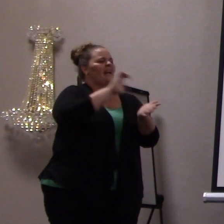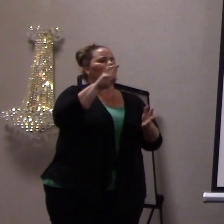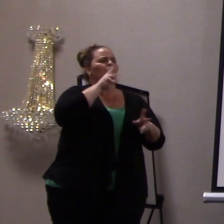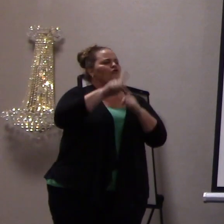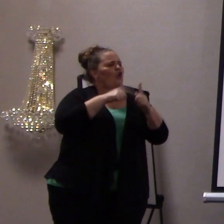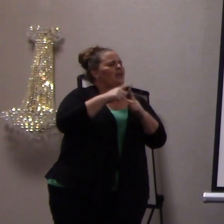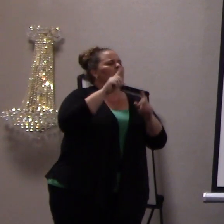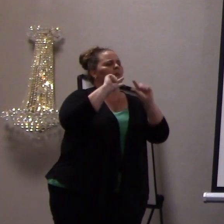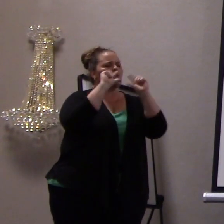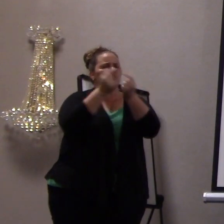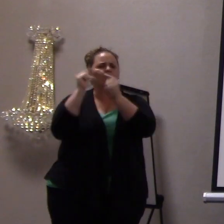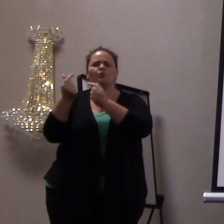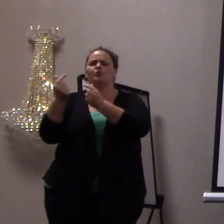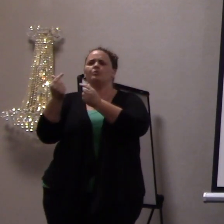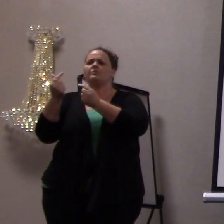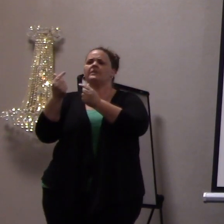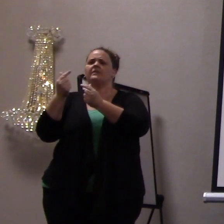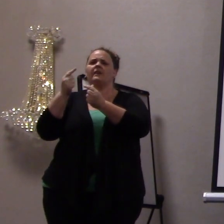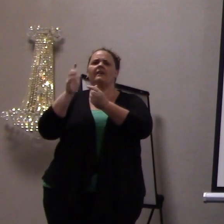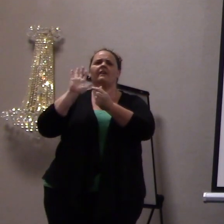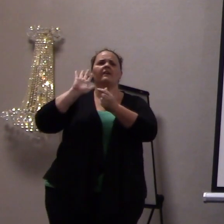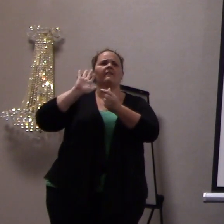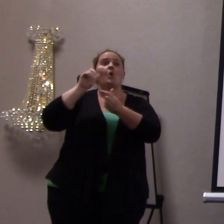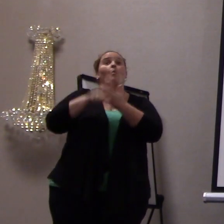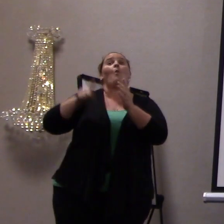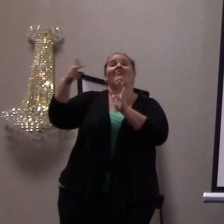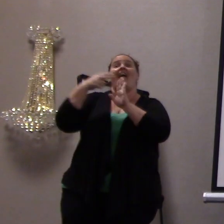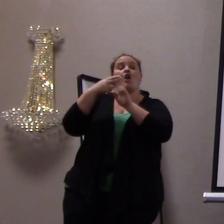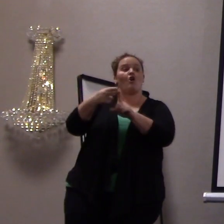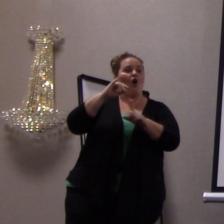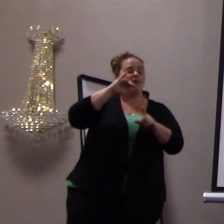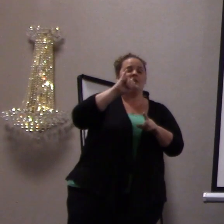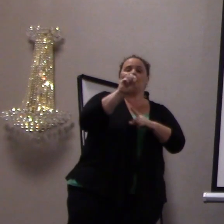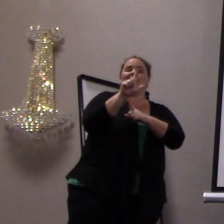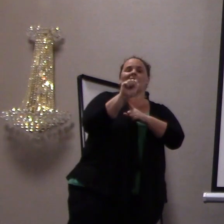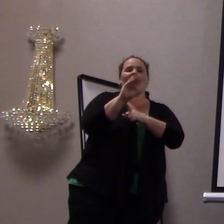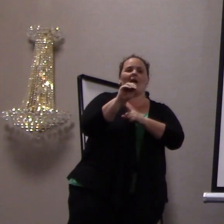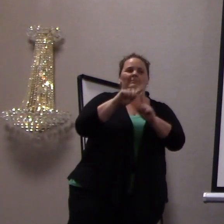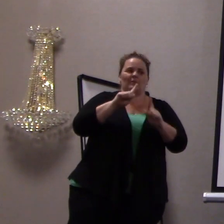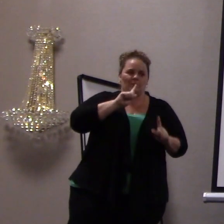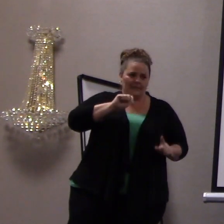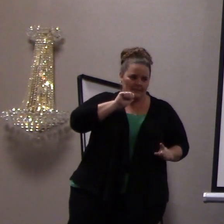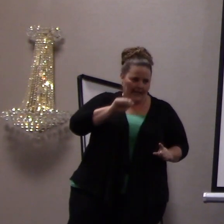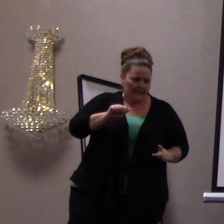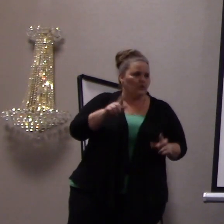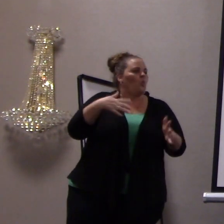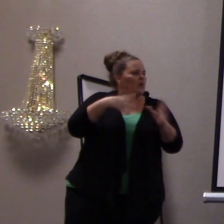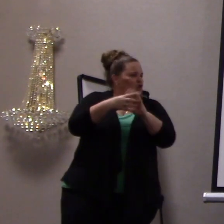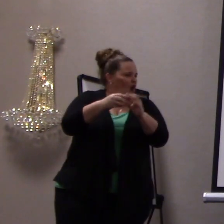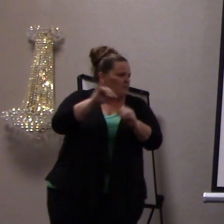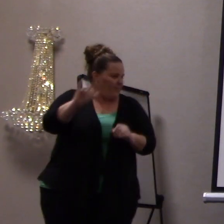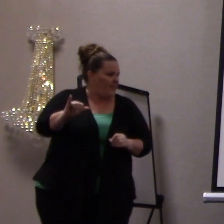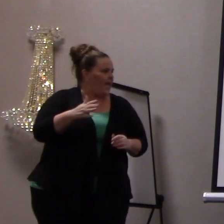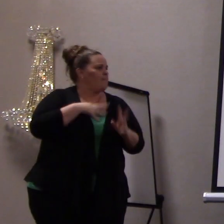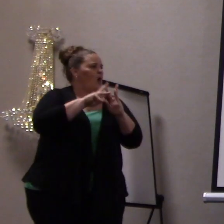radical groups of a religious thing they call Islam, which is not Islam at all. And as we talked about that, my workshops